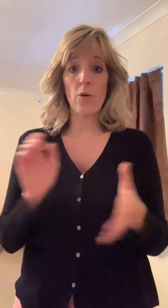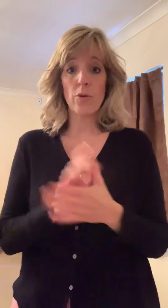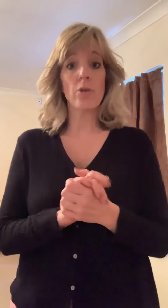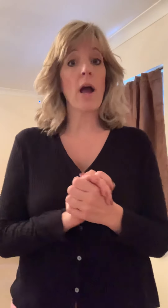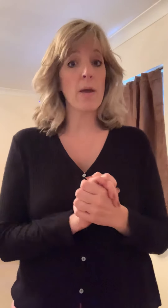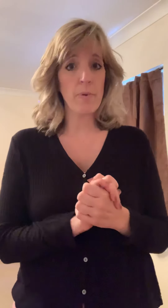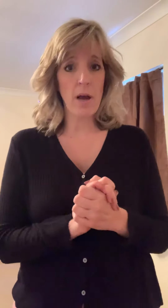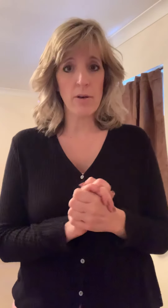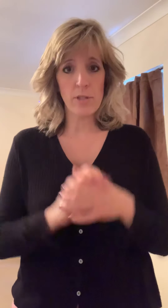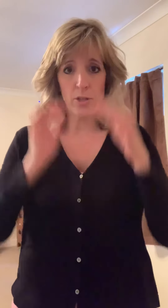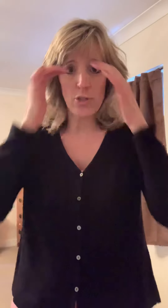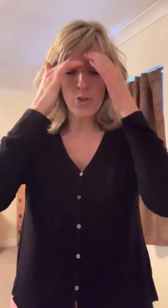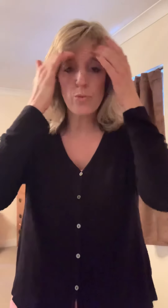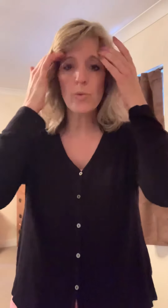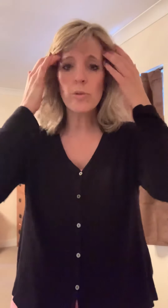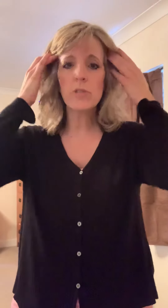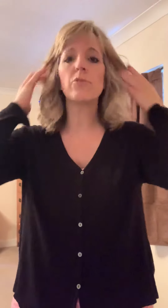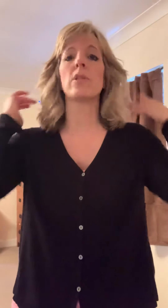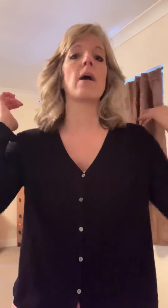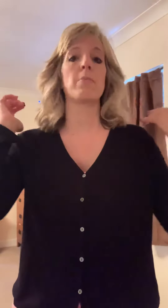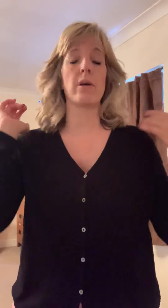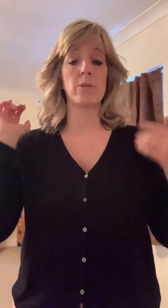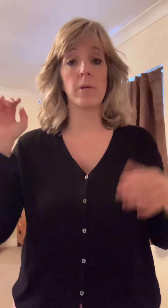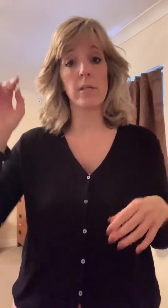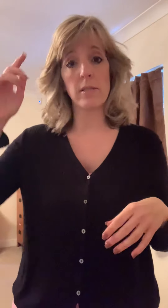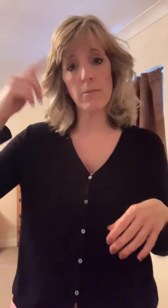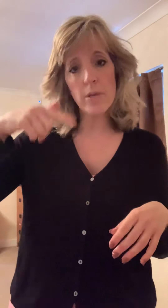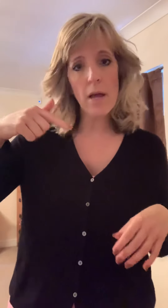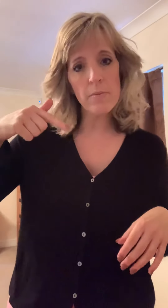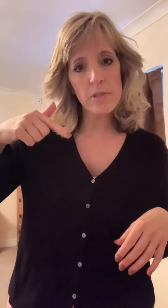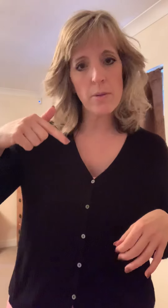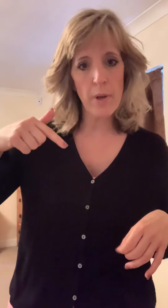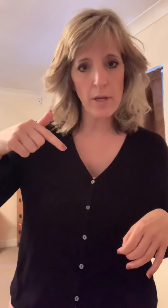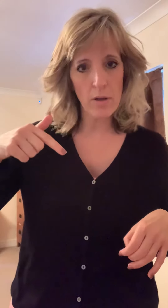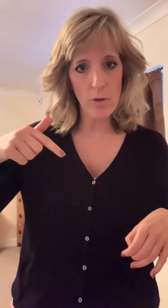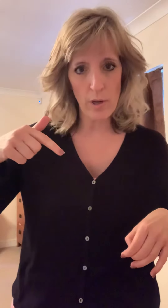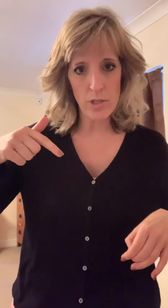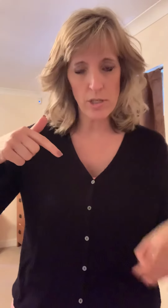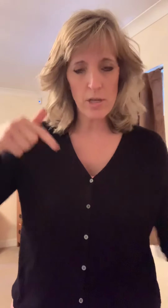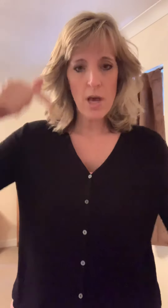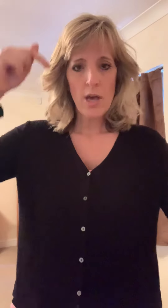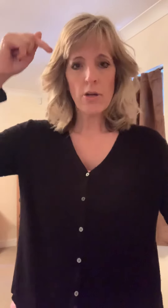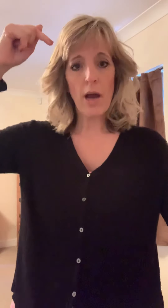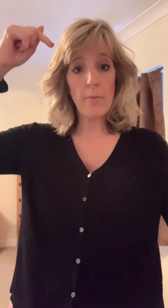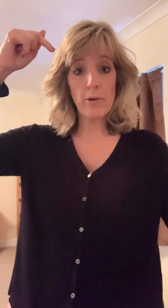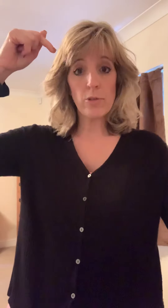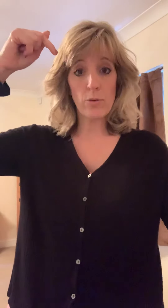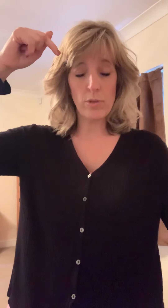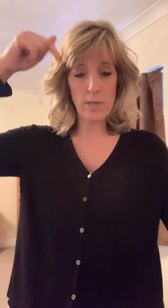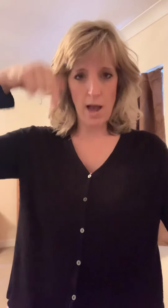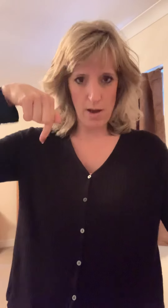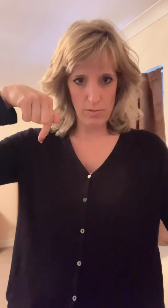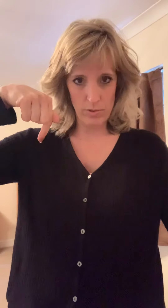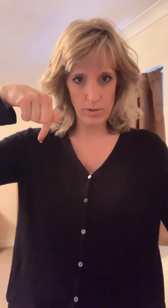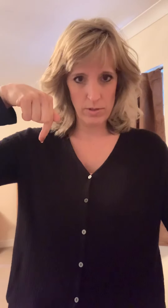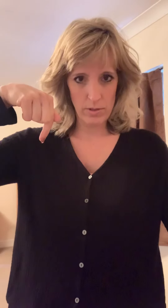your eyebrows, there are 2 rules for the eyebrows because sometimes, depending on the question, your eyebrows go down,